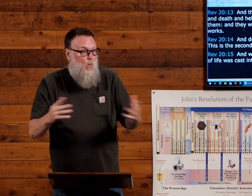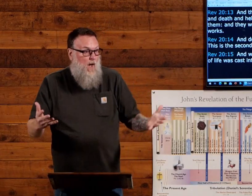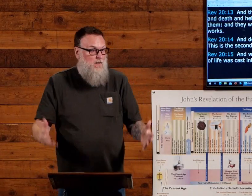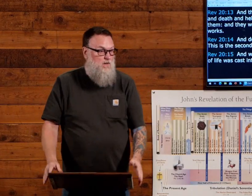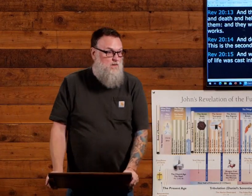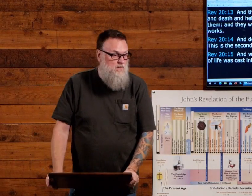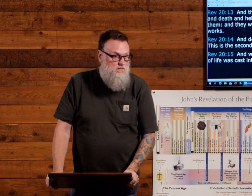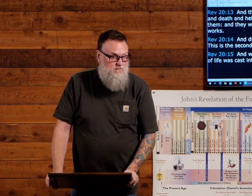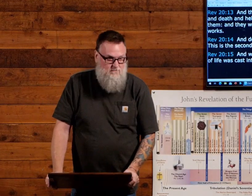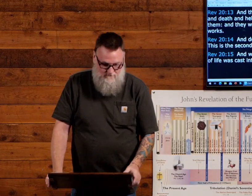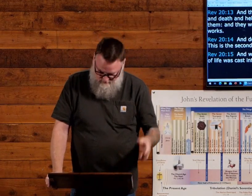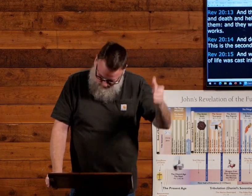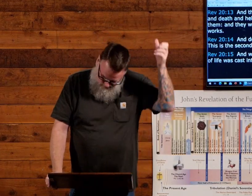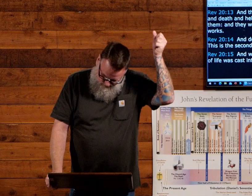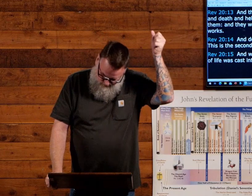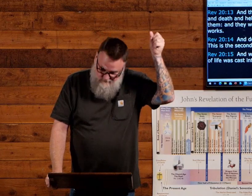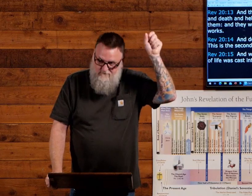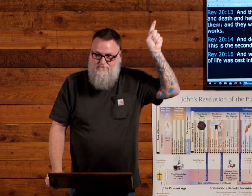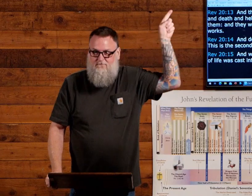So we make a choice.